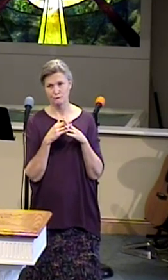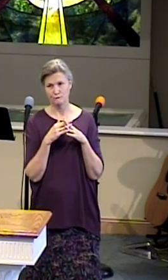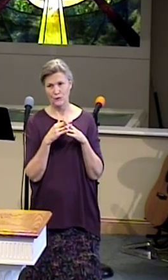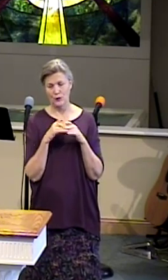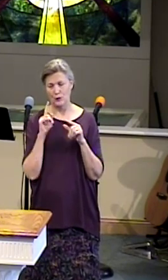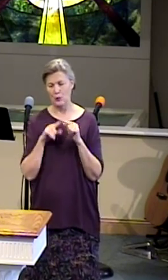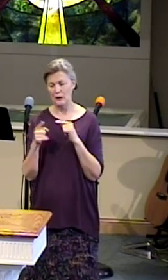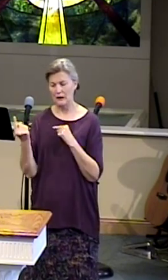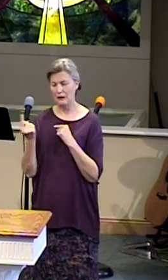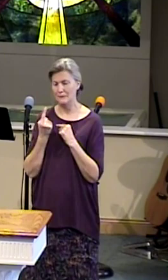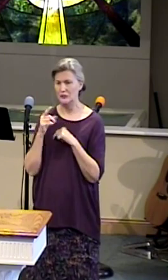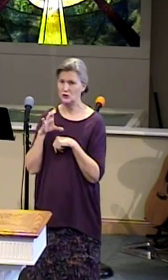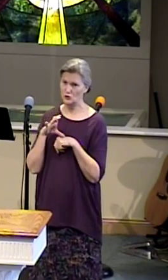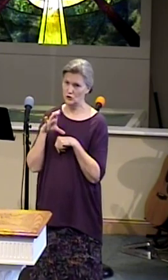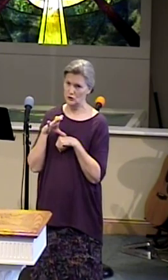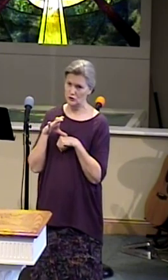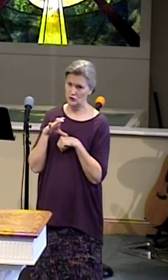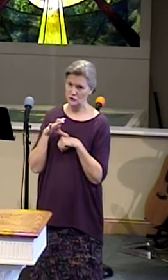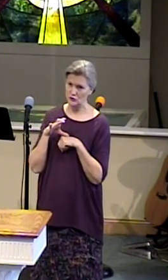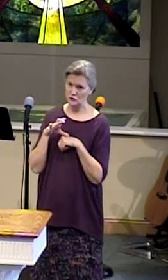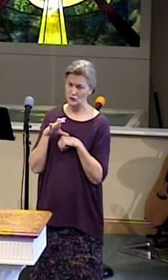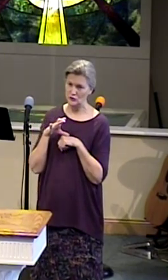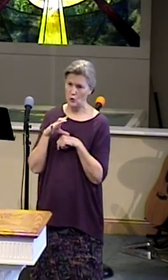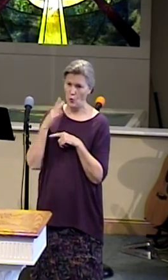Couldn't come to church.